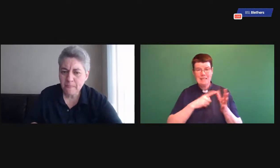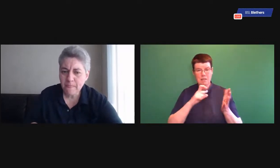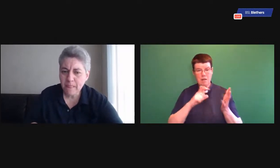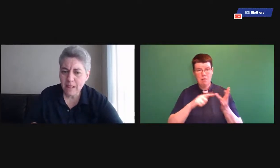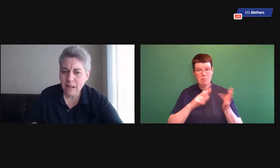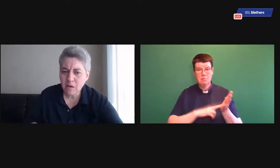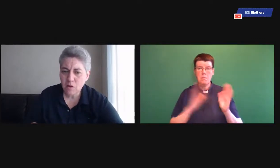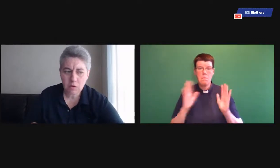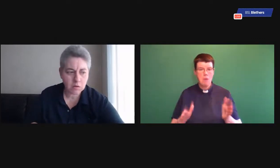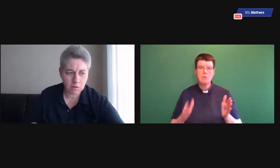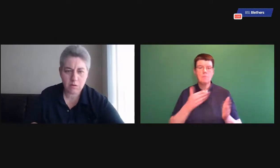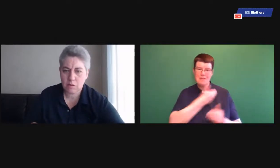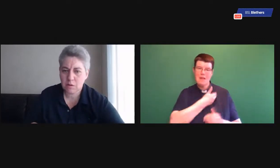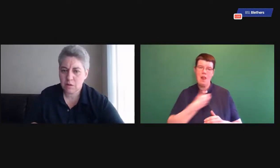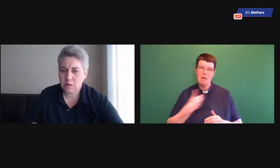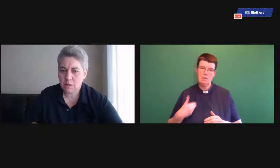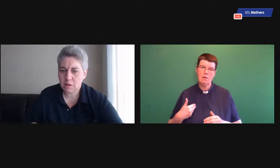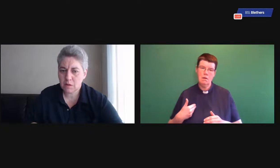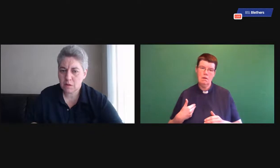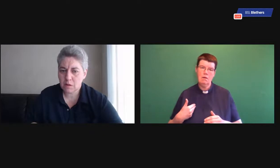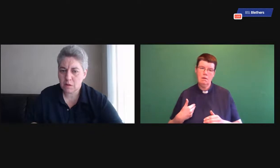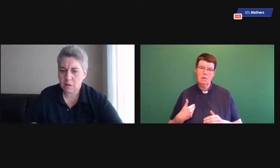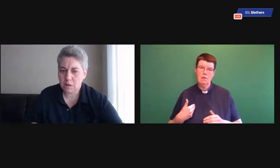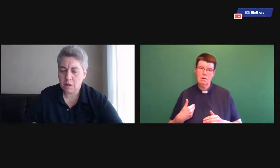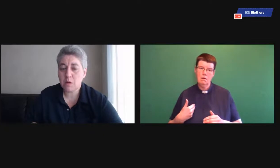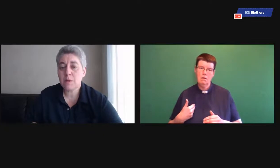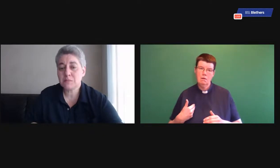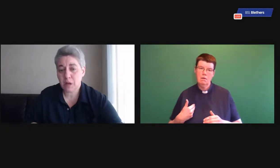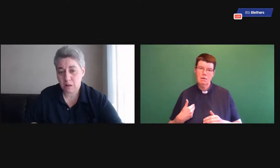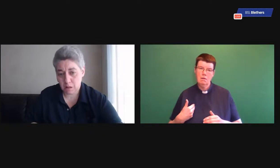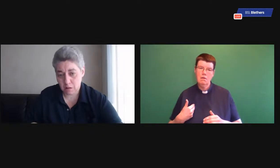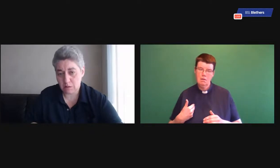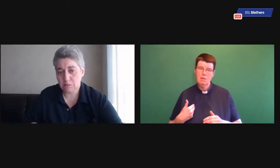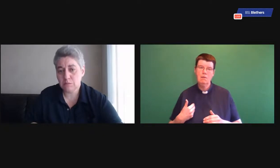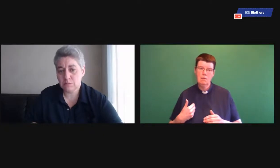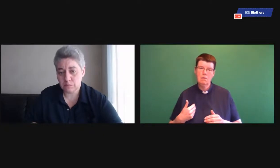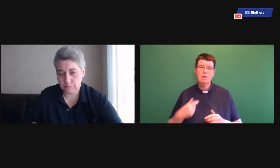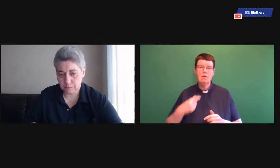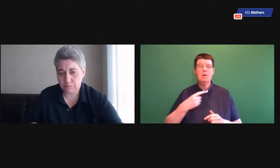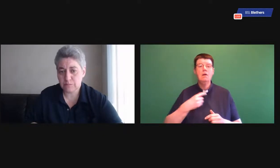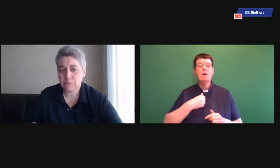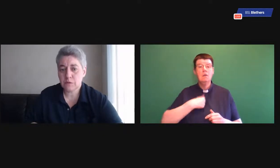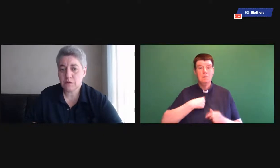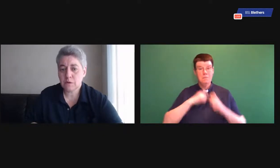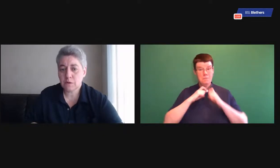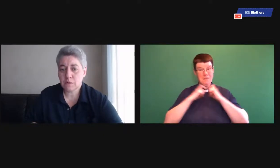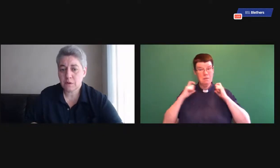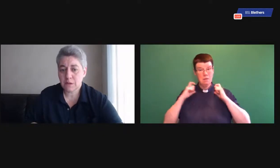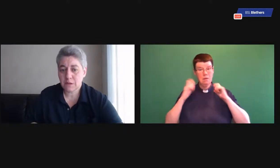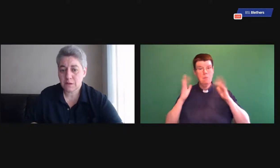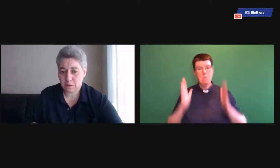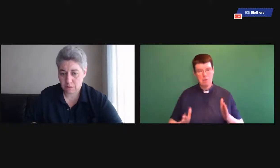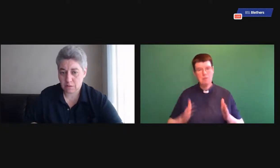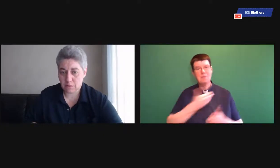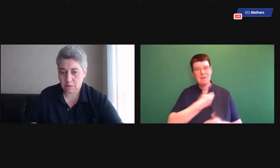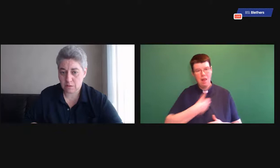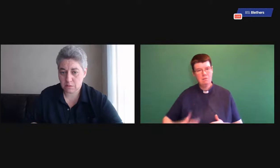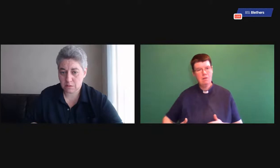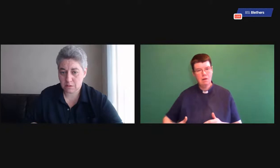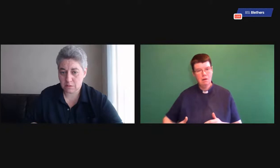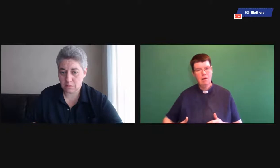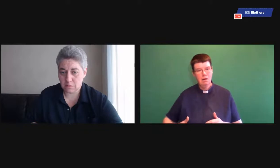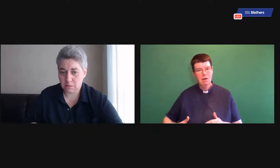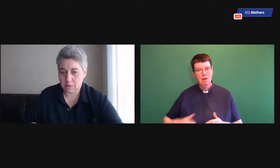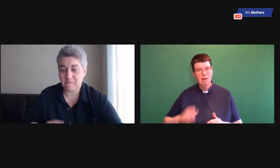is the difference. A deacon must be an elder. You see, you can't be a deacon without an